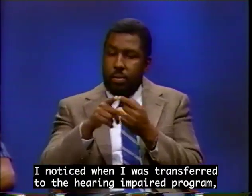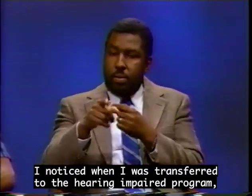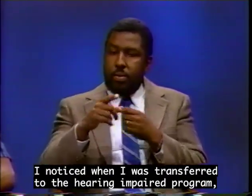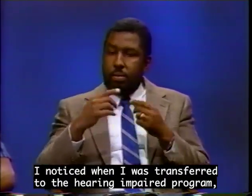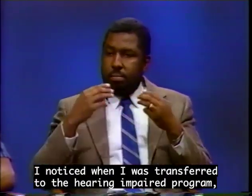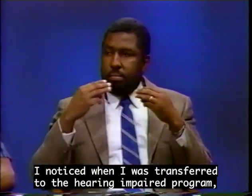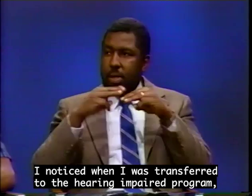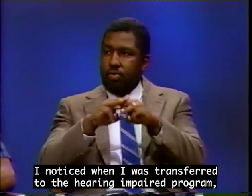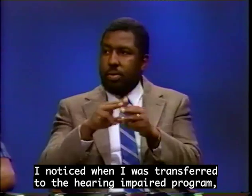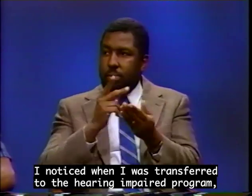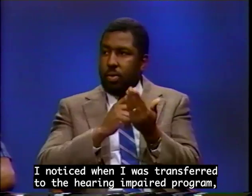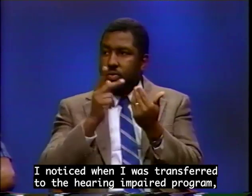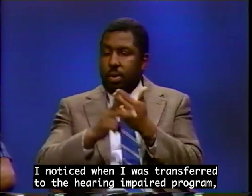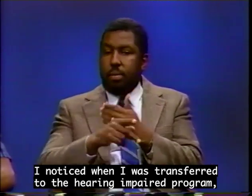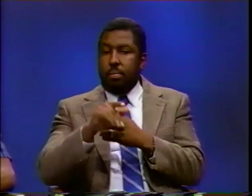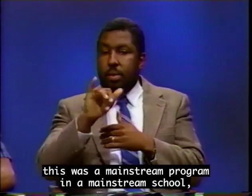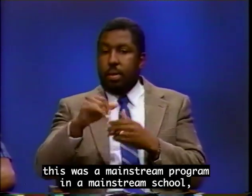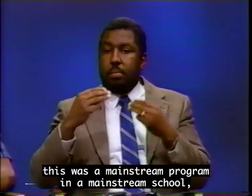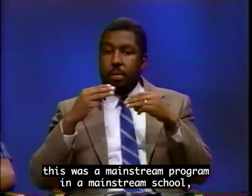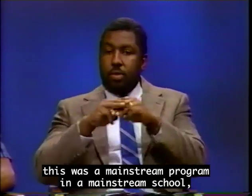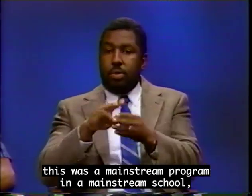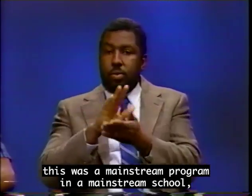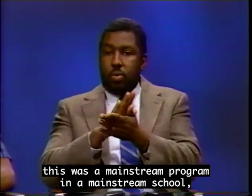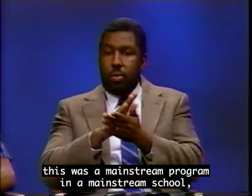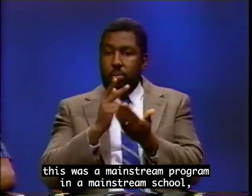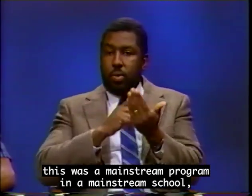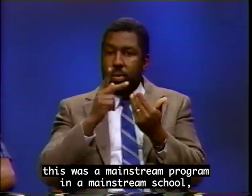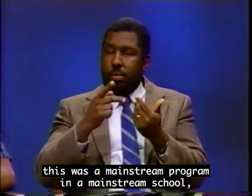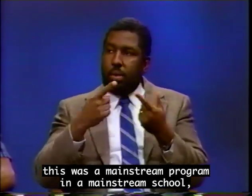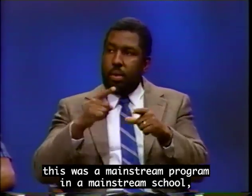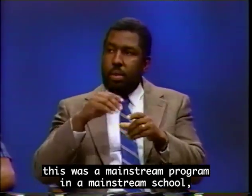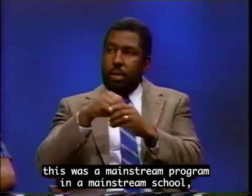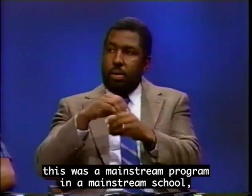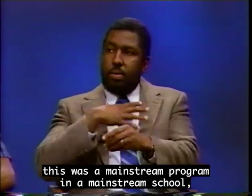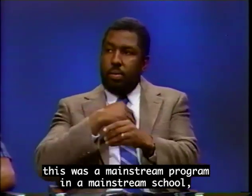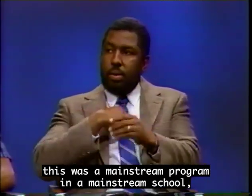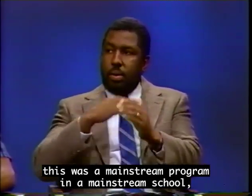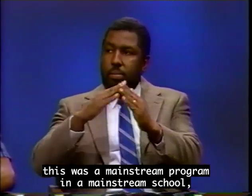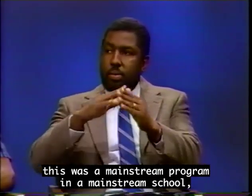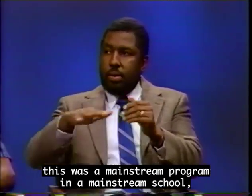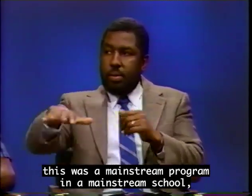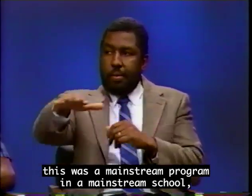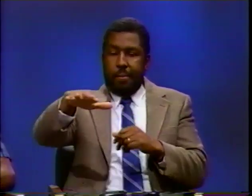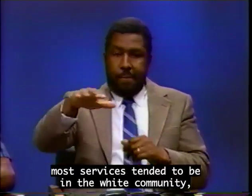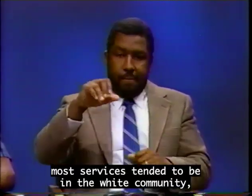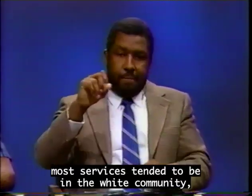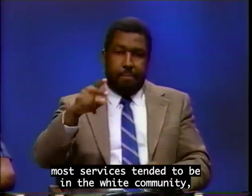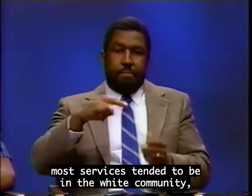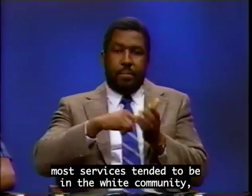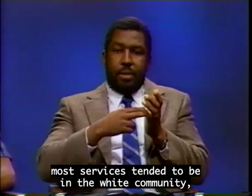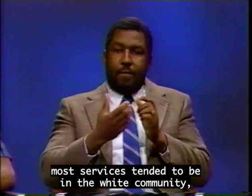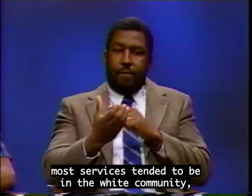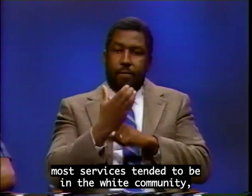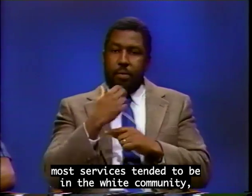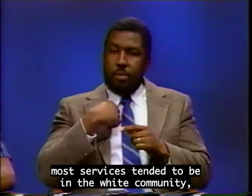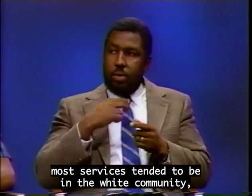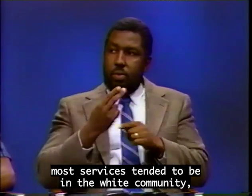when I was transferred to the hearing impaired program, this was a mainstream program in a mainstream school, and those services tended to be in the white